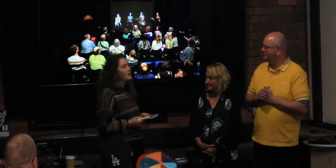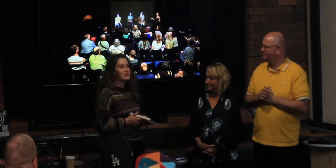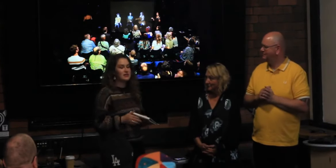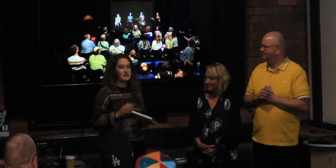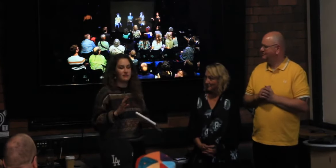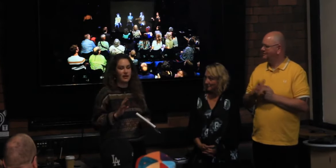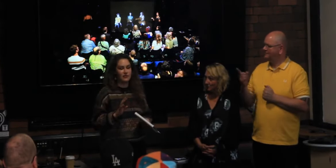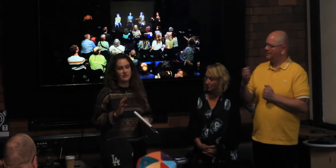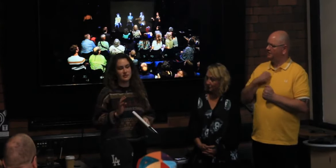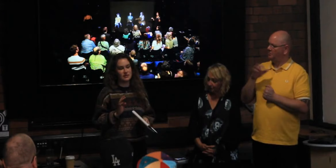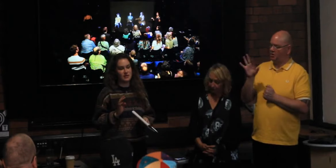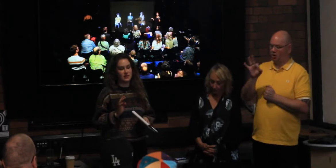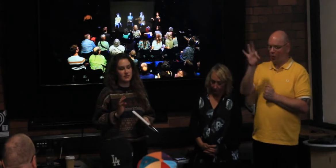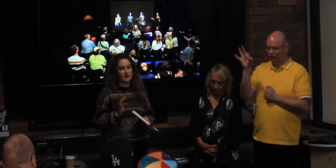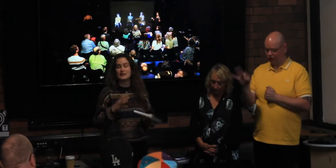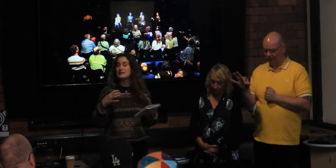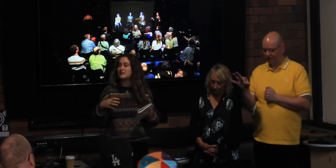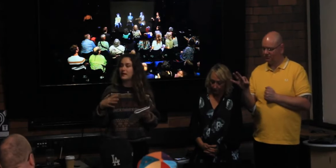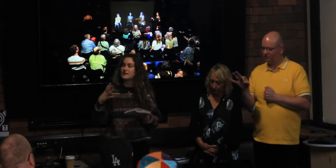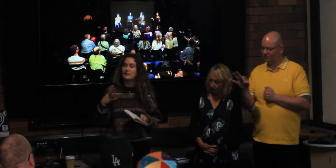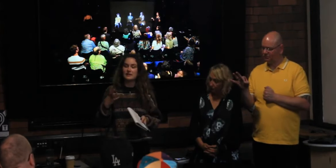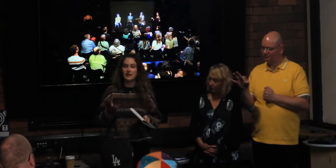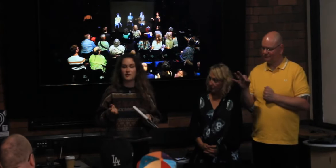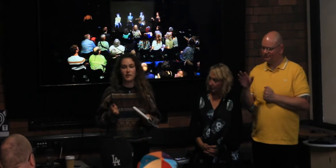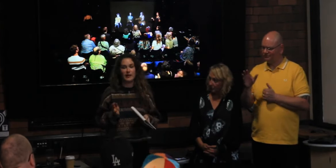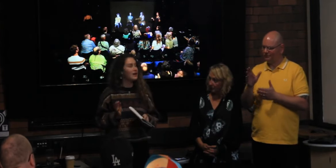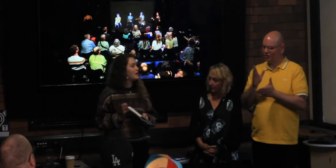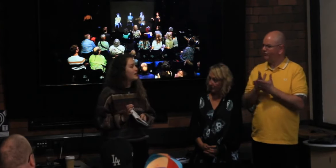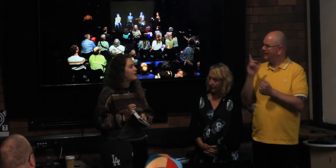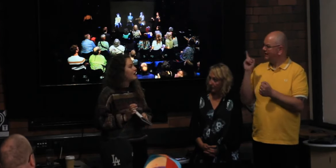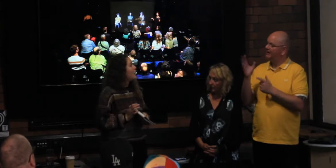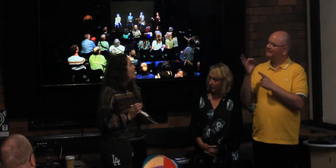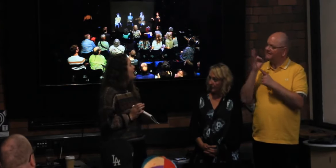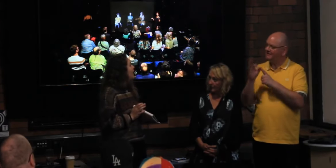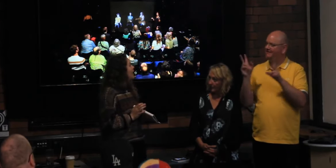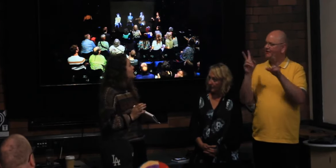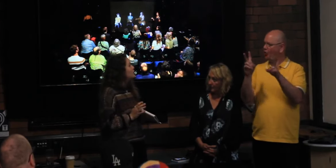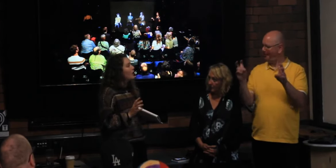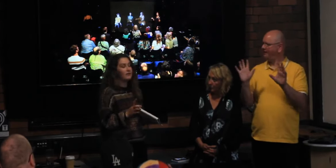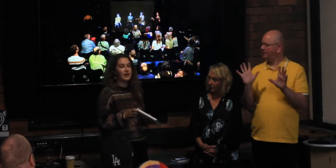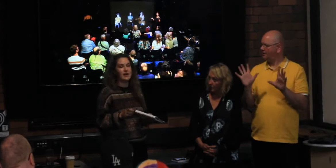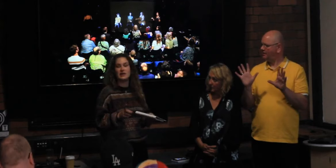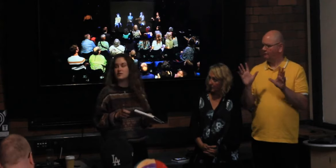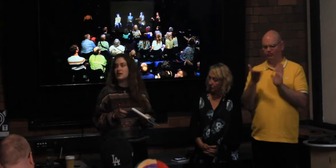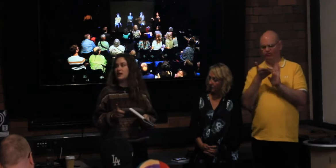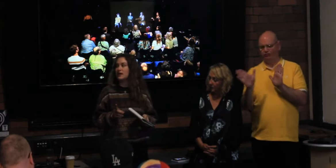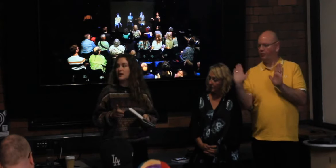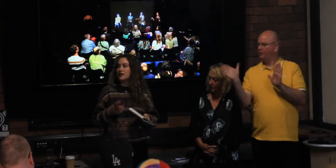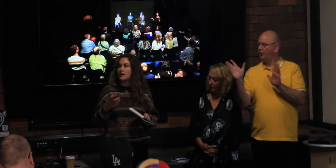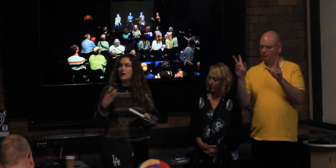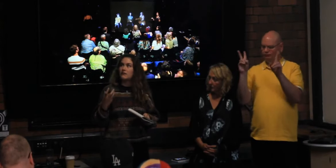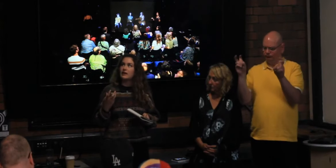My question is around, because this is a very specific topic, and one event in